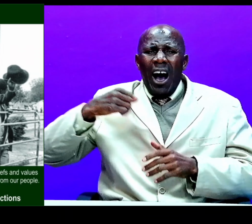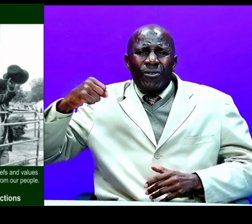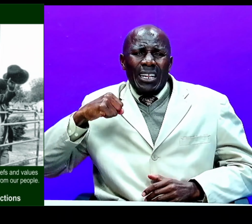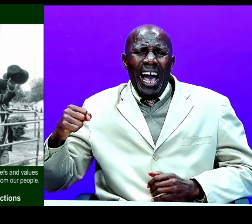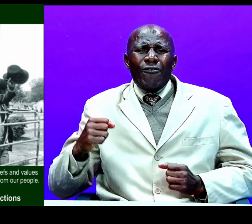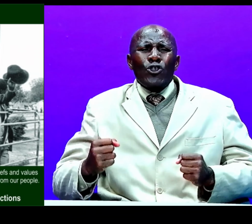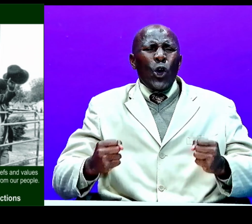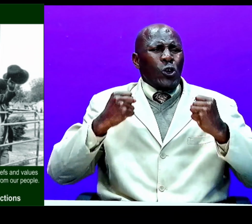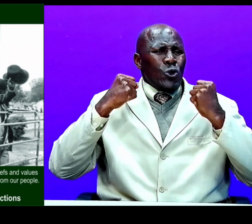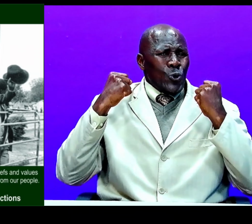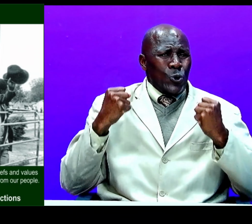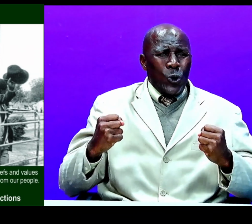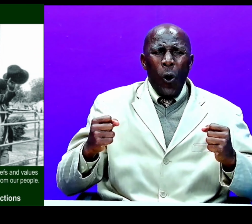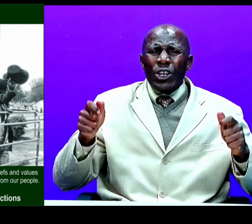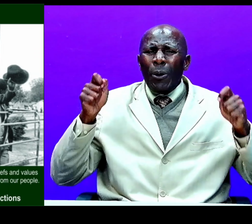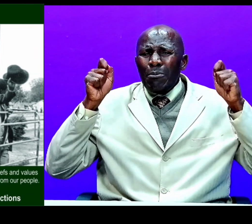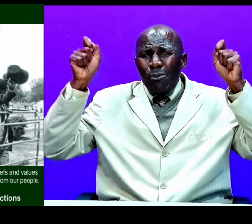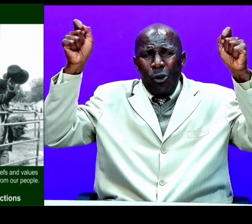Chelagat Mutai,